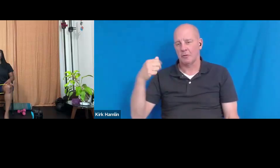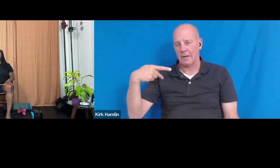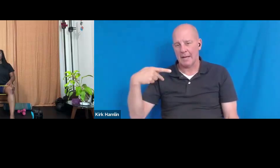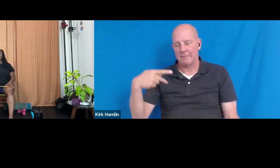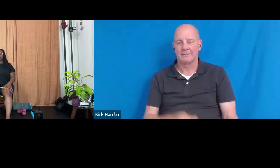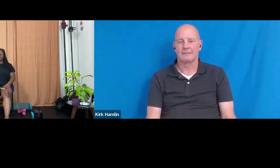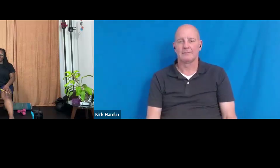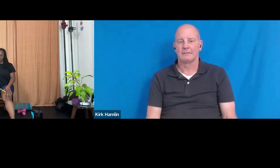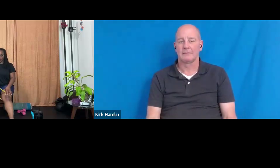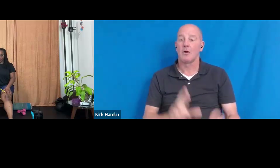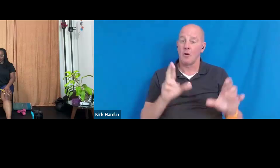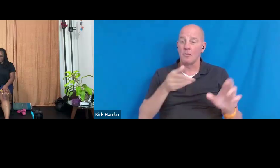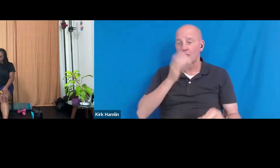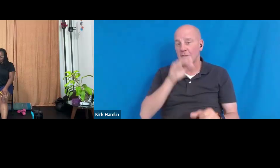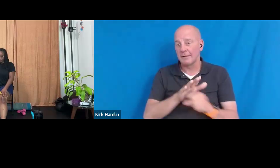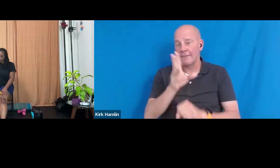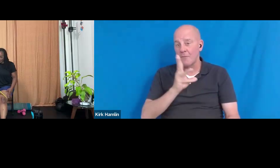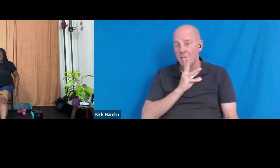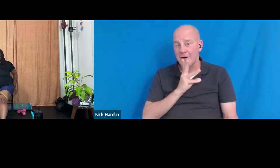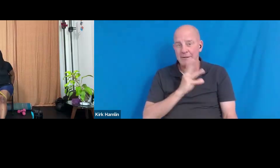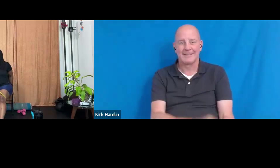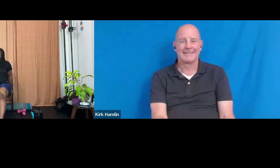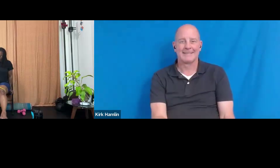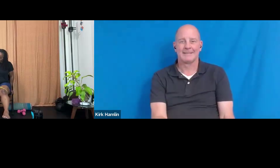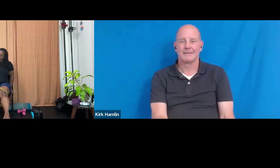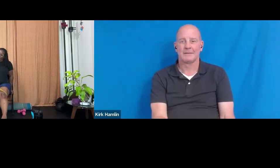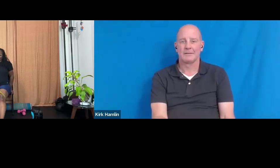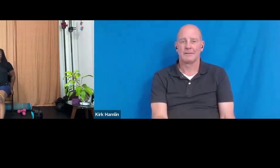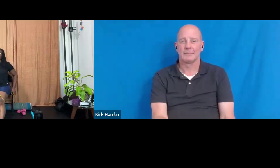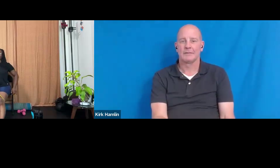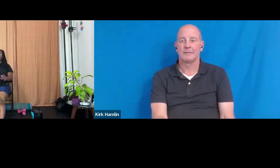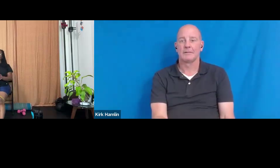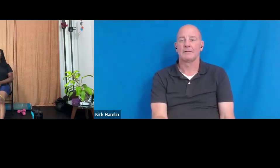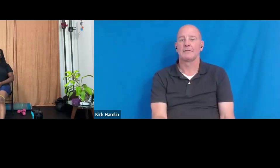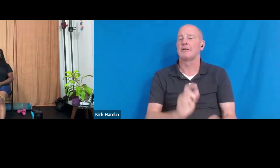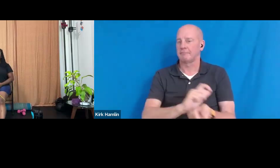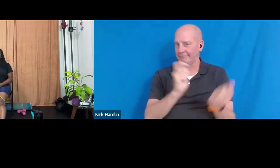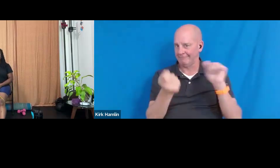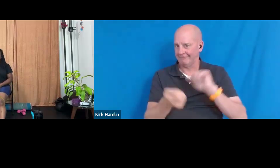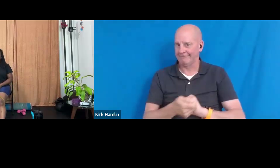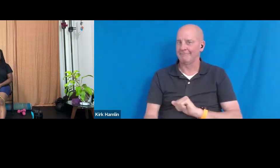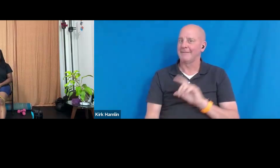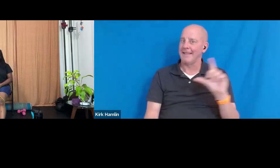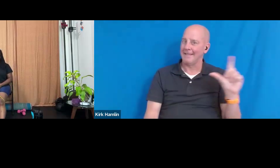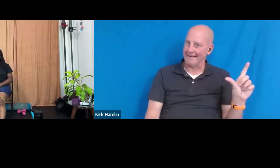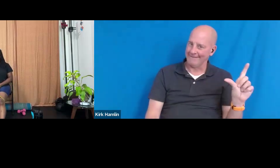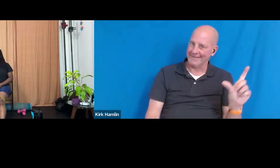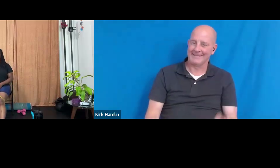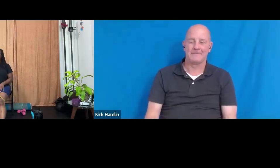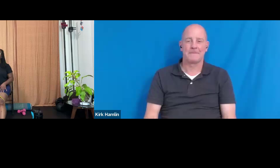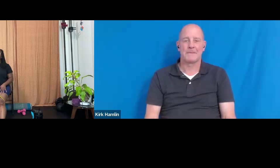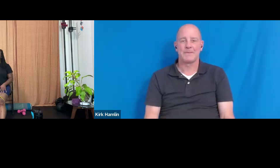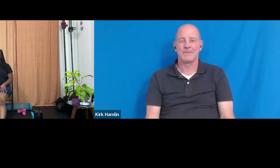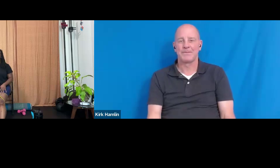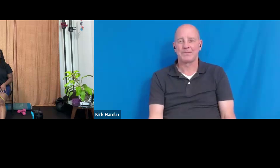well hydrated. Wow, amazing. Love that for you. Okay, other side.